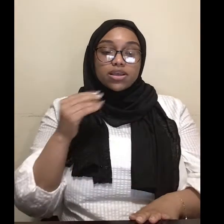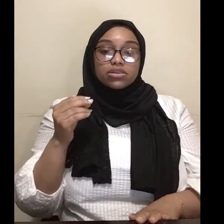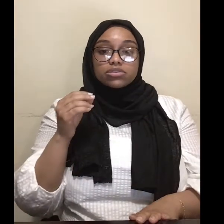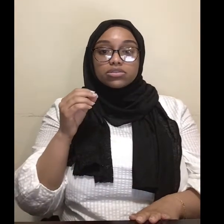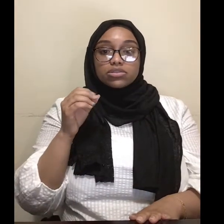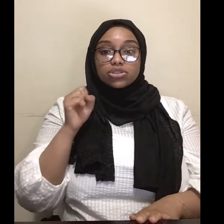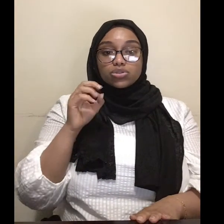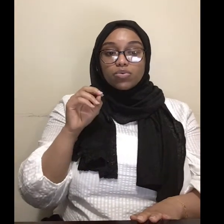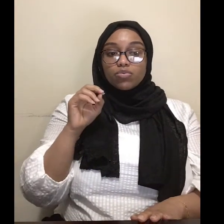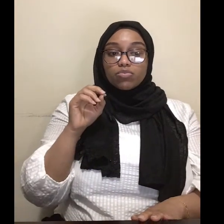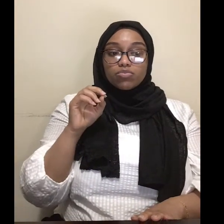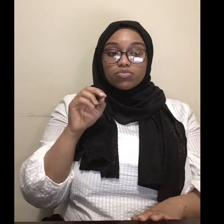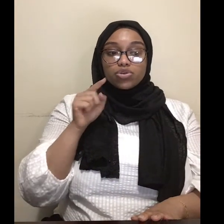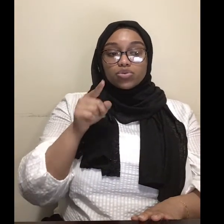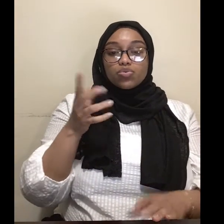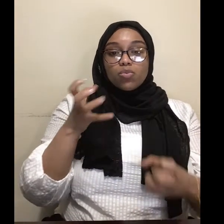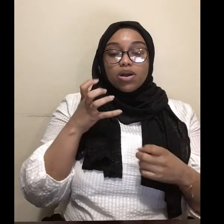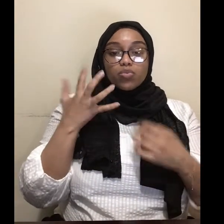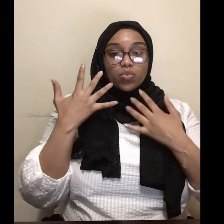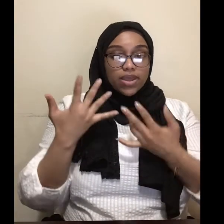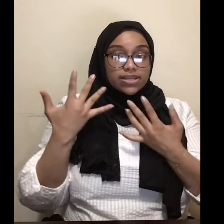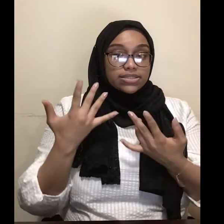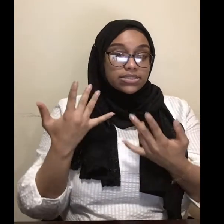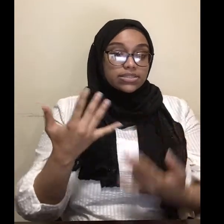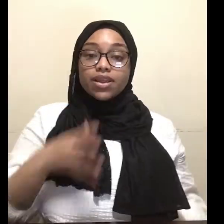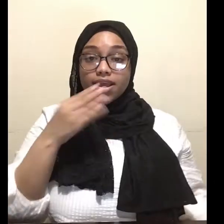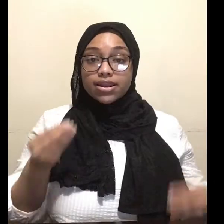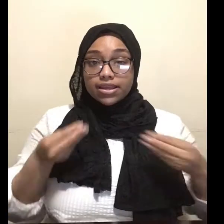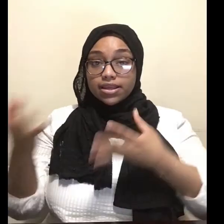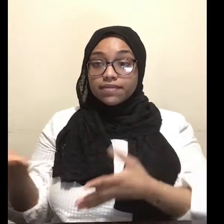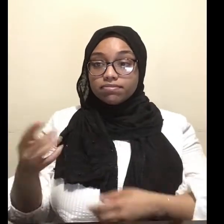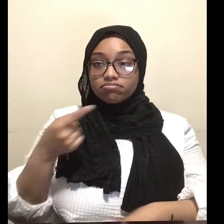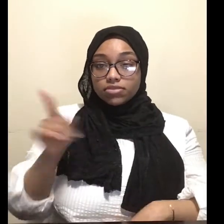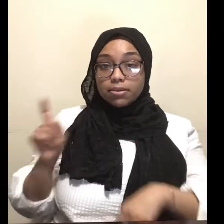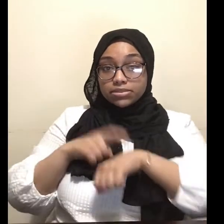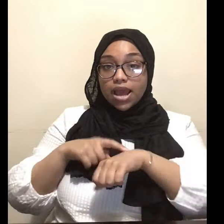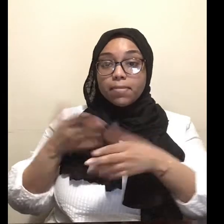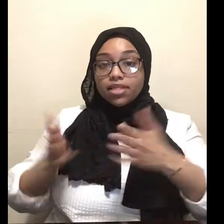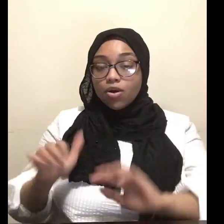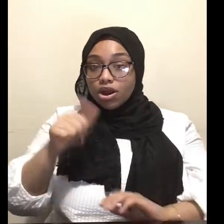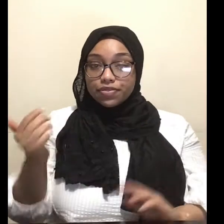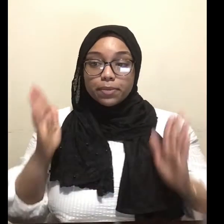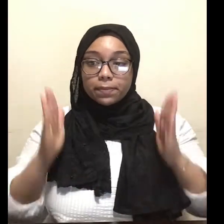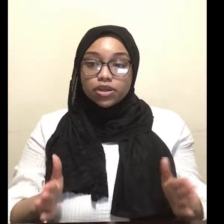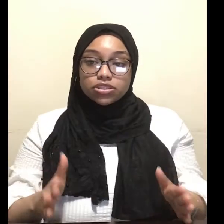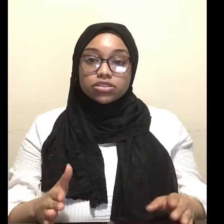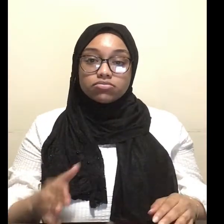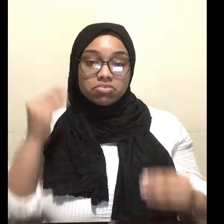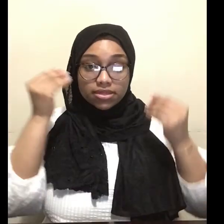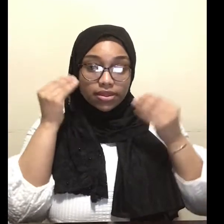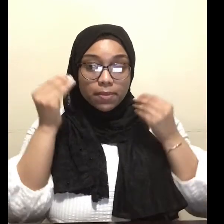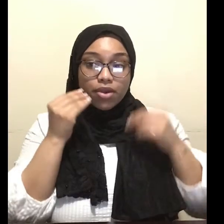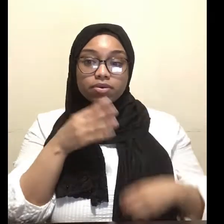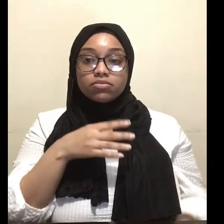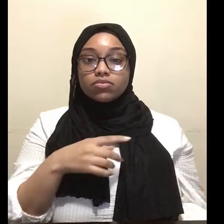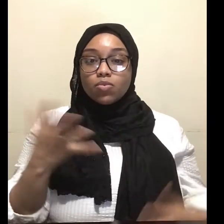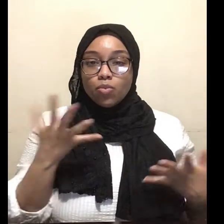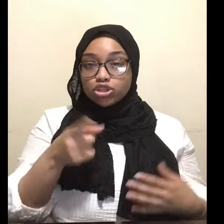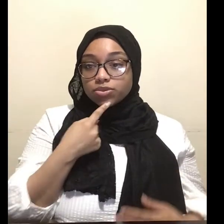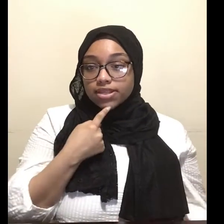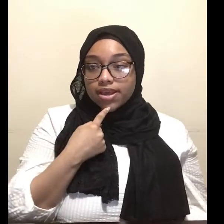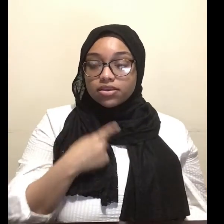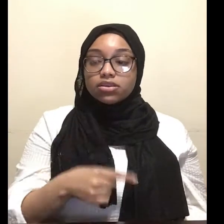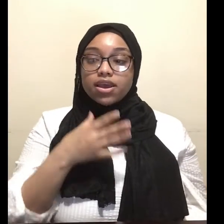come together and come up with the solution. And so keeping these things in mind will help you move forward rather than get stuck